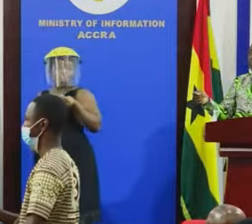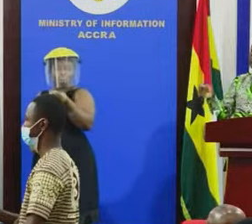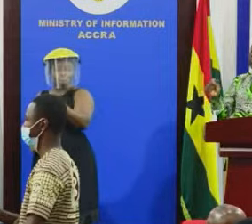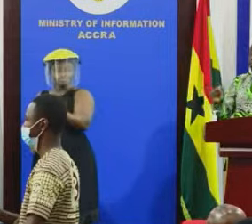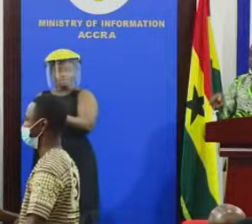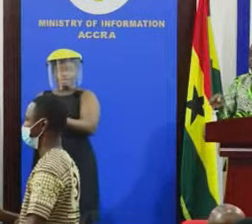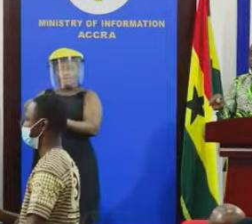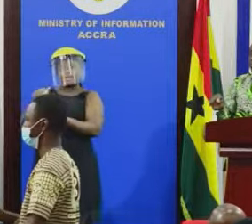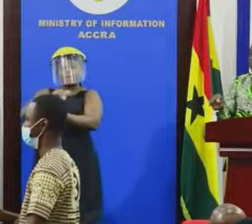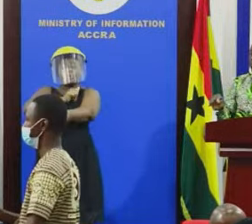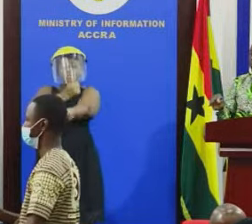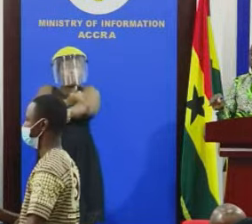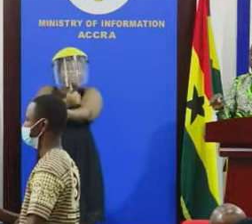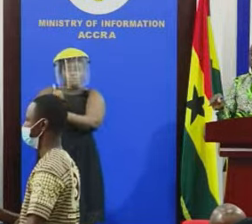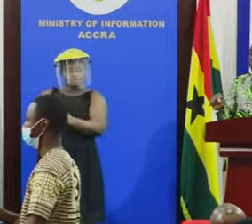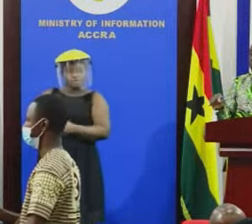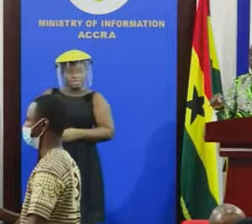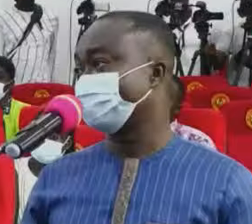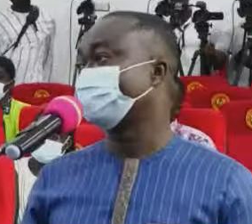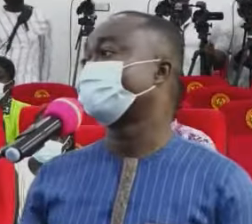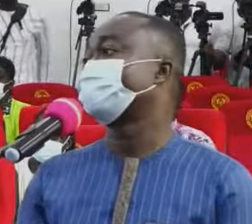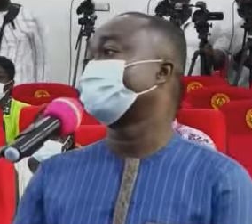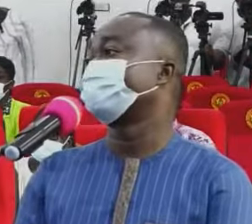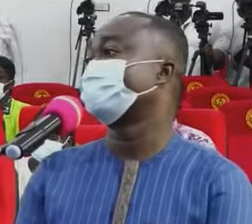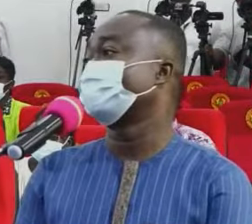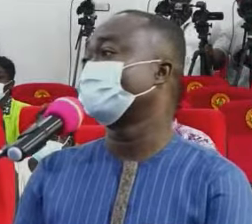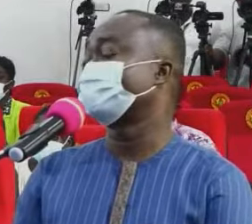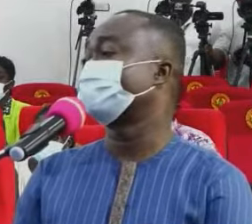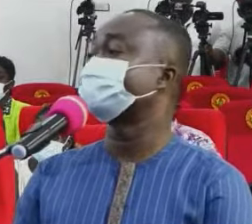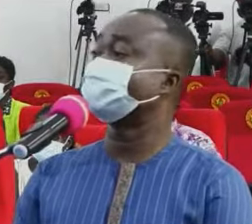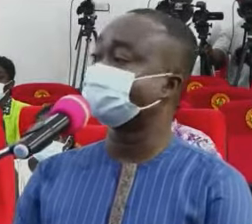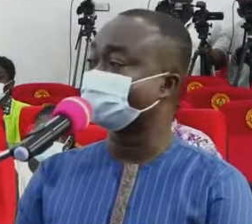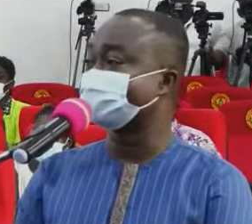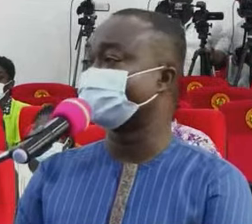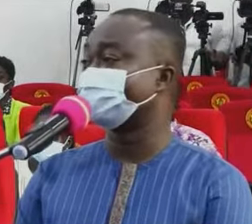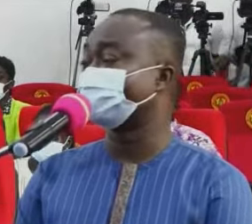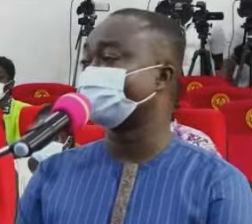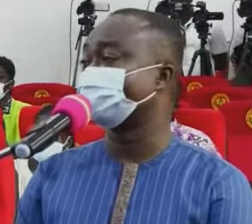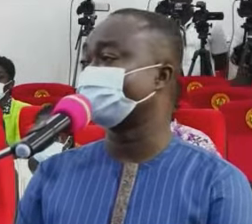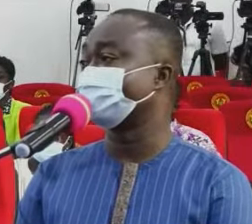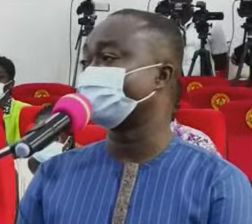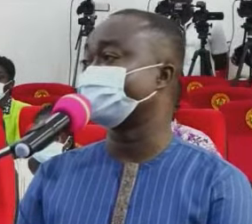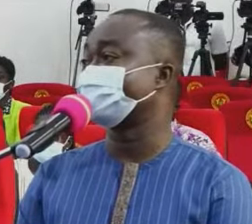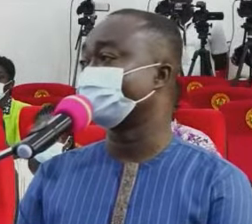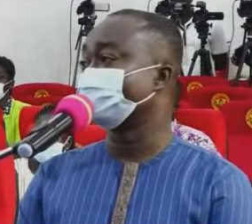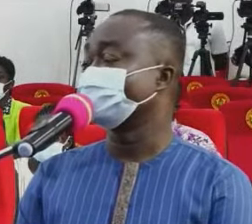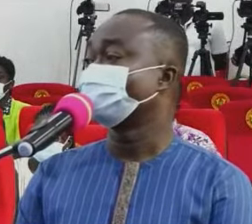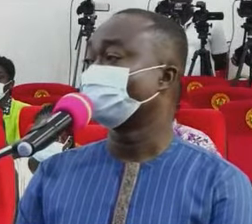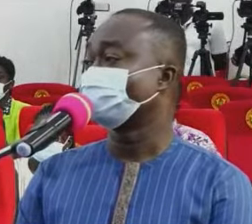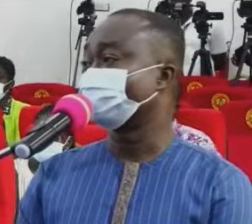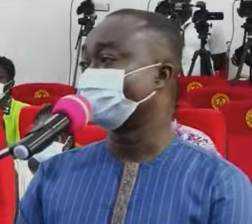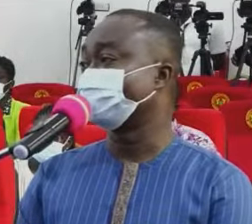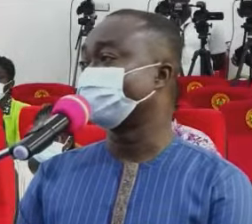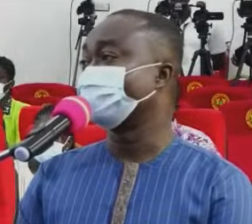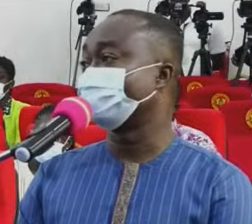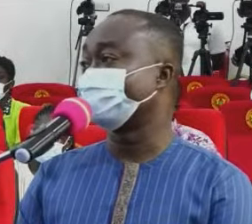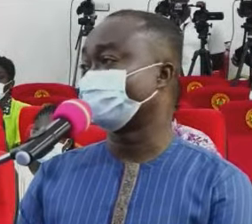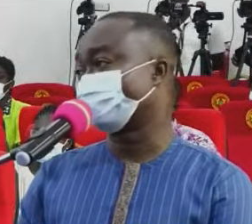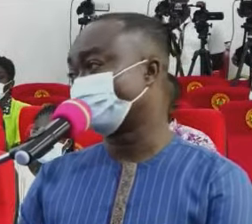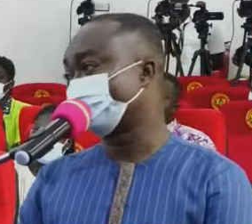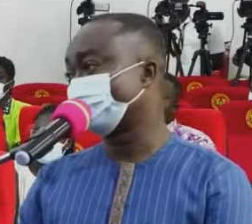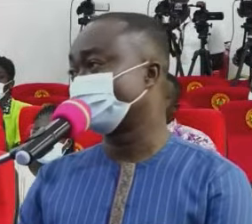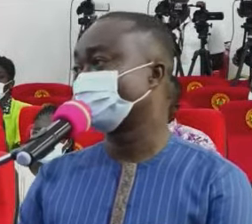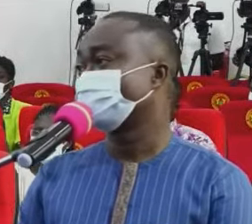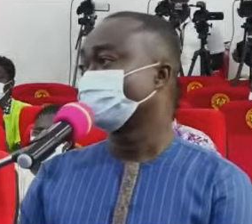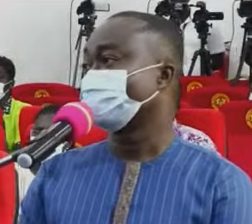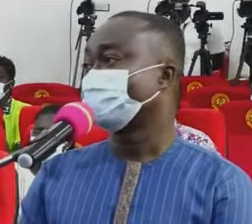Ghana Maritime Authority because of the maritime space, and then a final determination would be made as